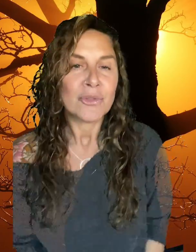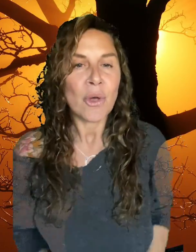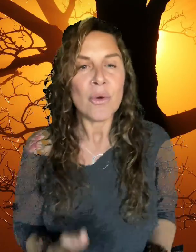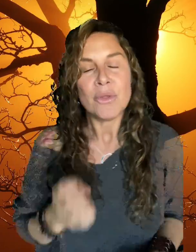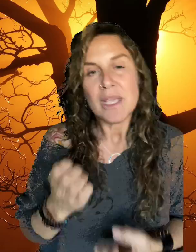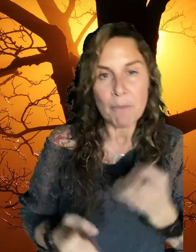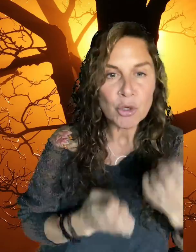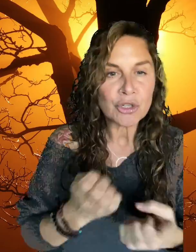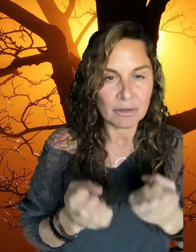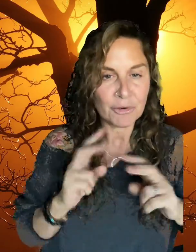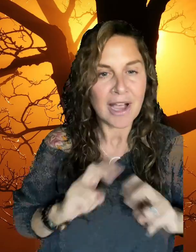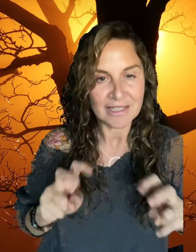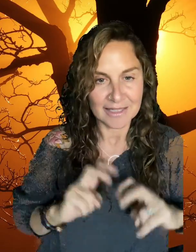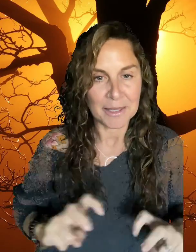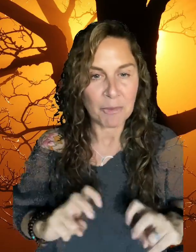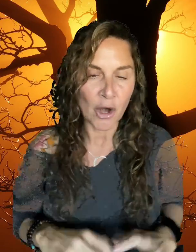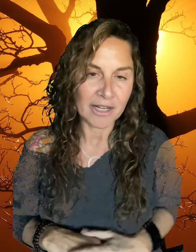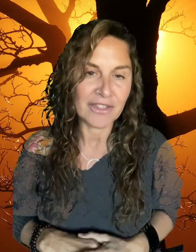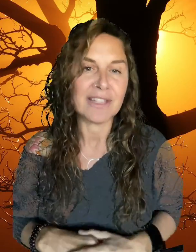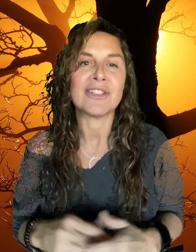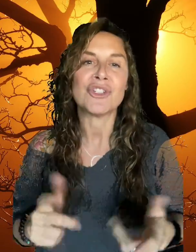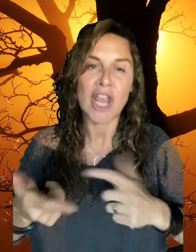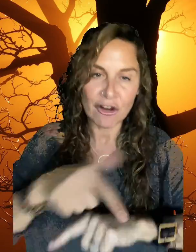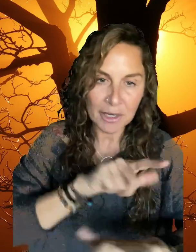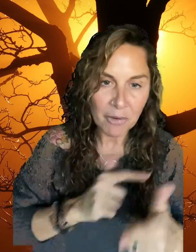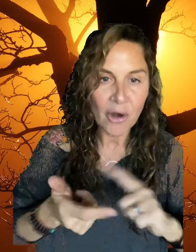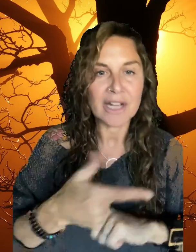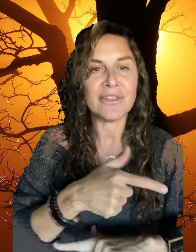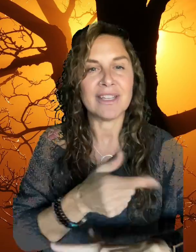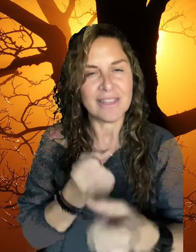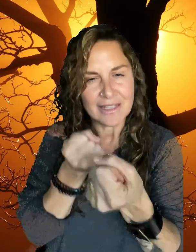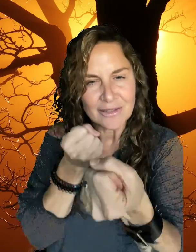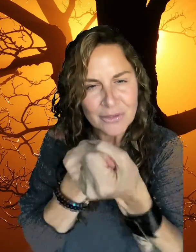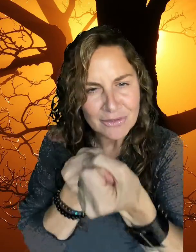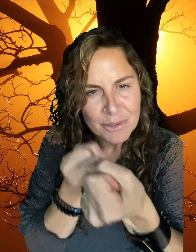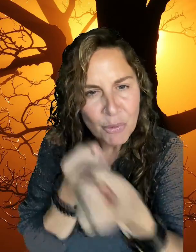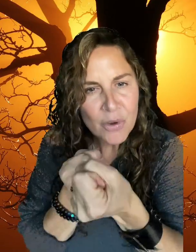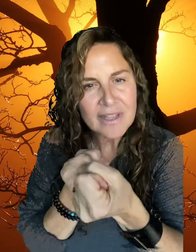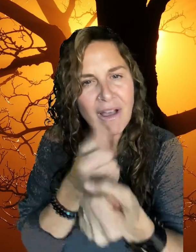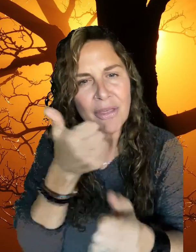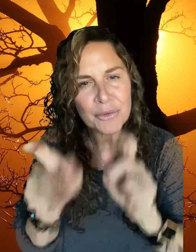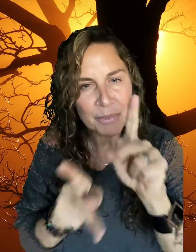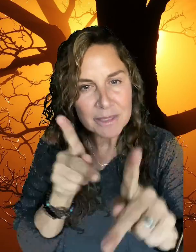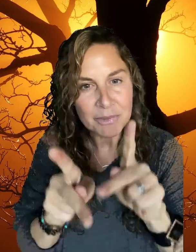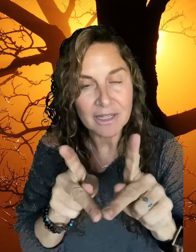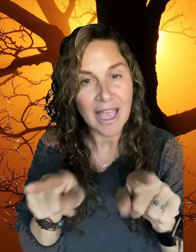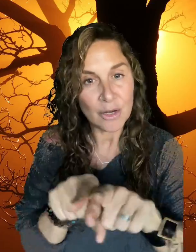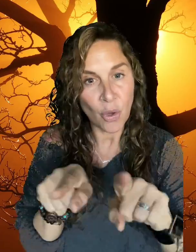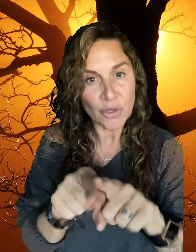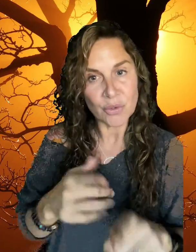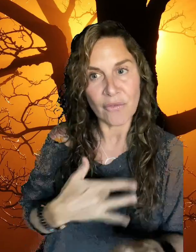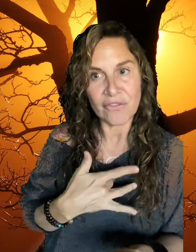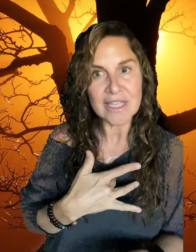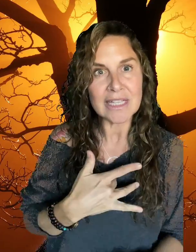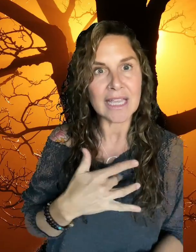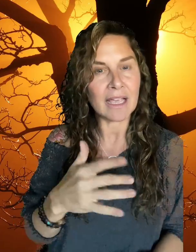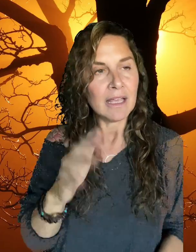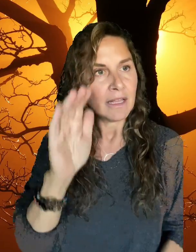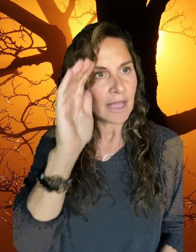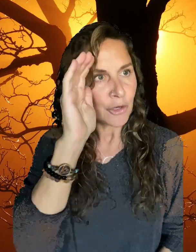So the emotional processing part of it, the sharing part of it, the supporting other people, and also feeling that you're